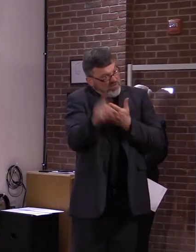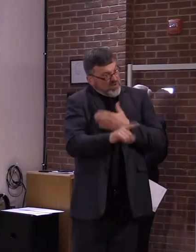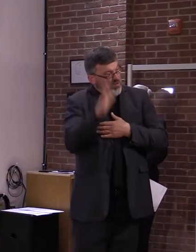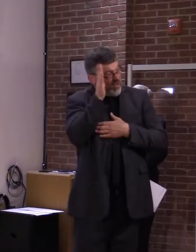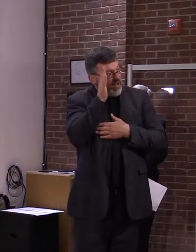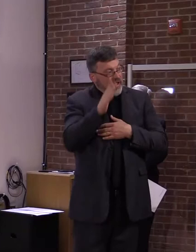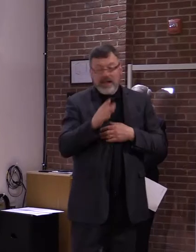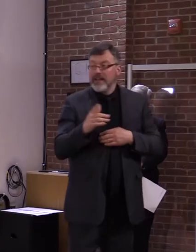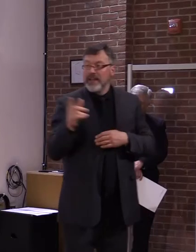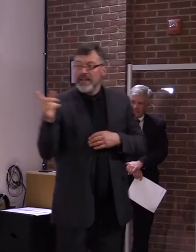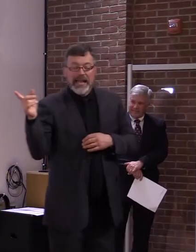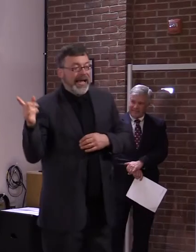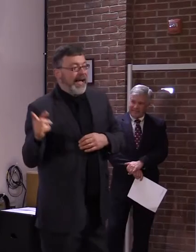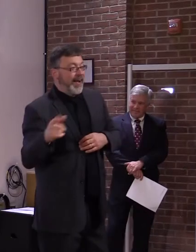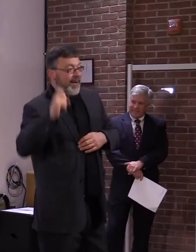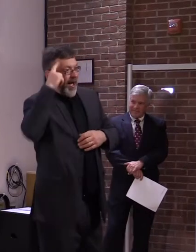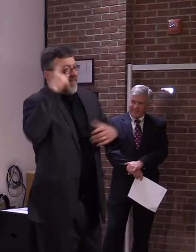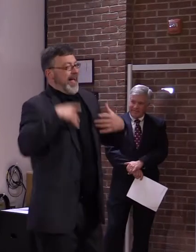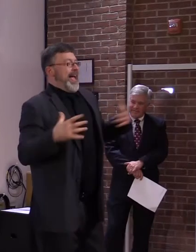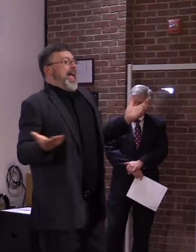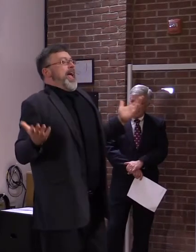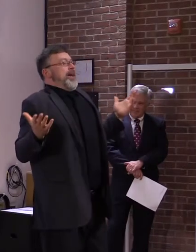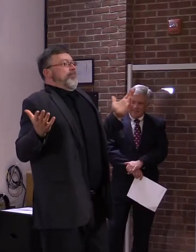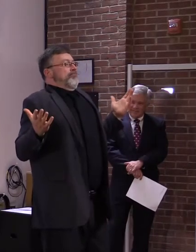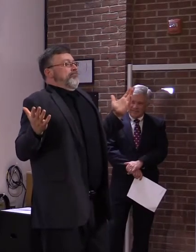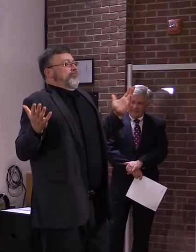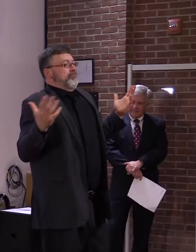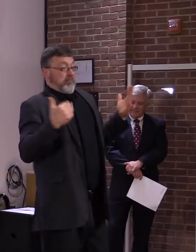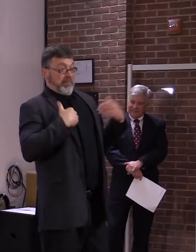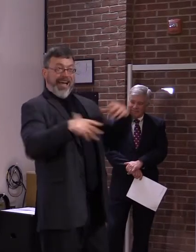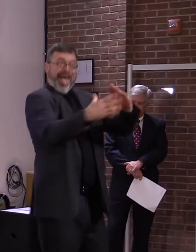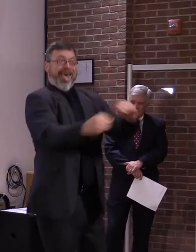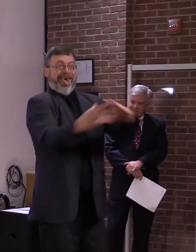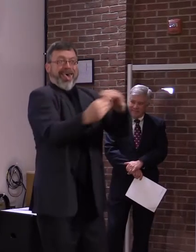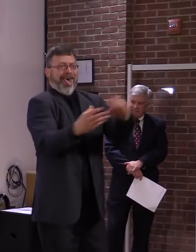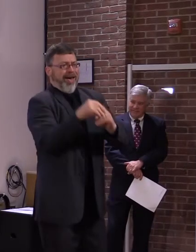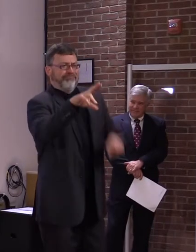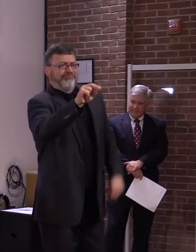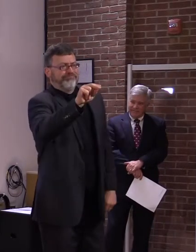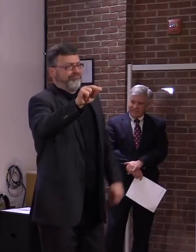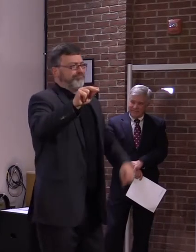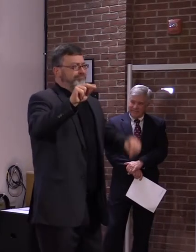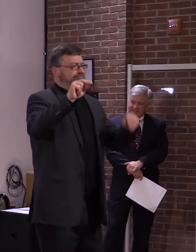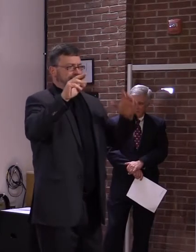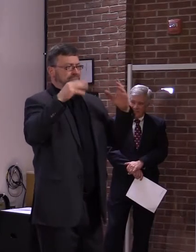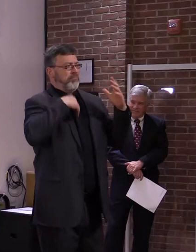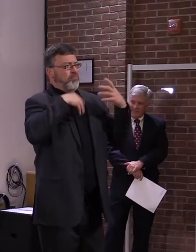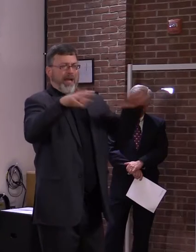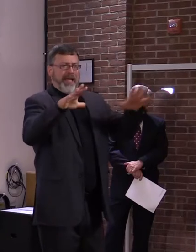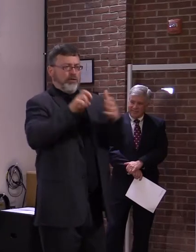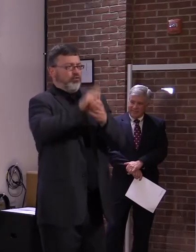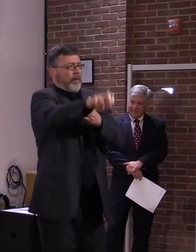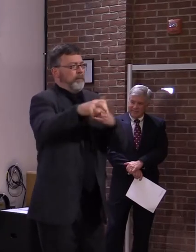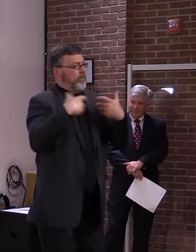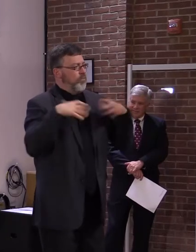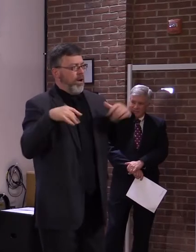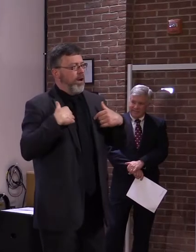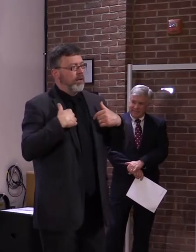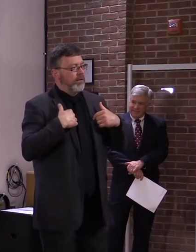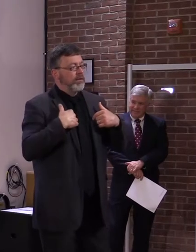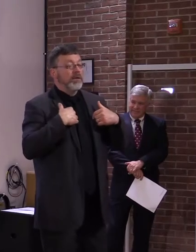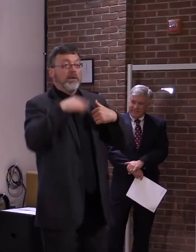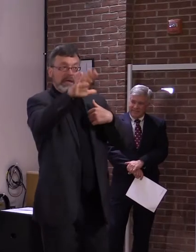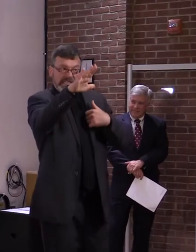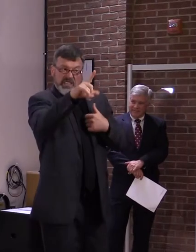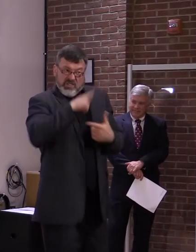projection last week, and I probably shouldn't make it this week either, but I do feel that we're getting closer every